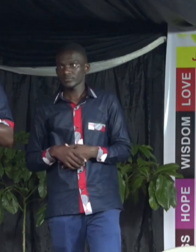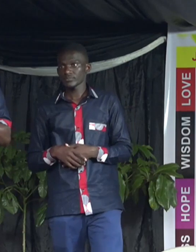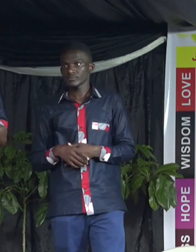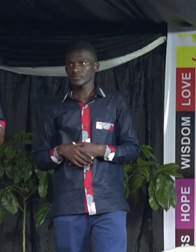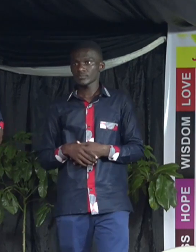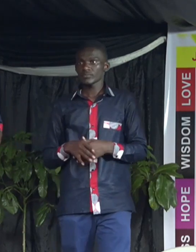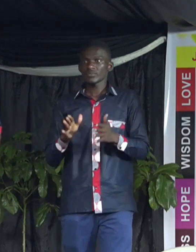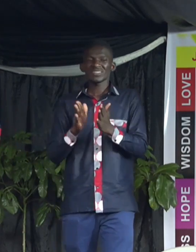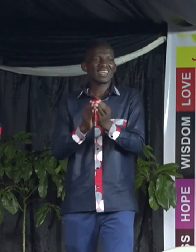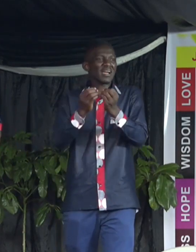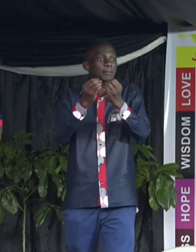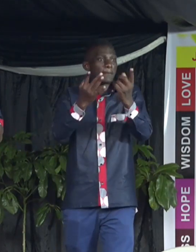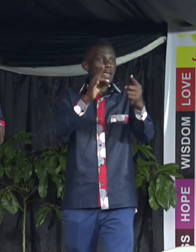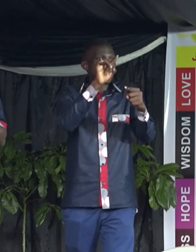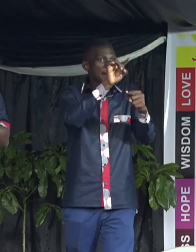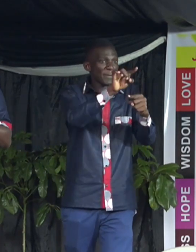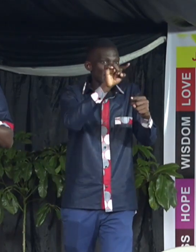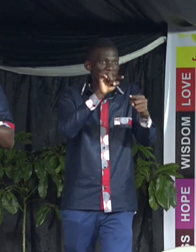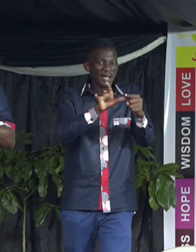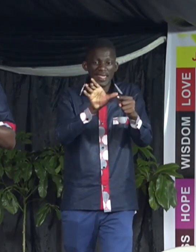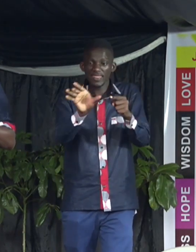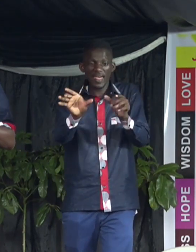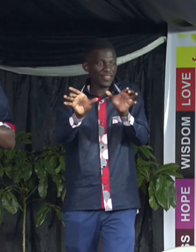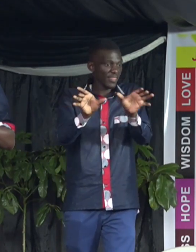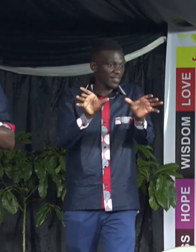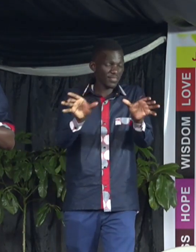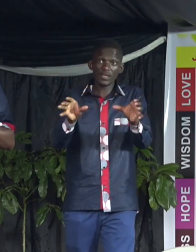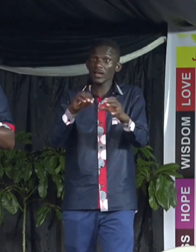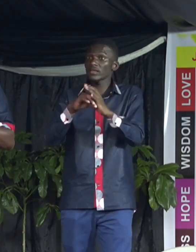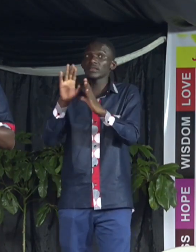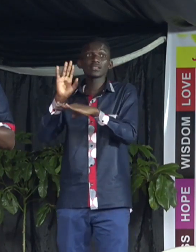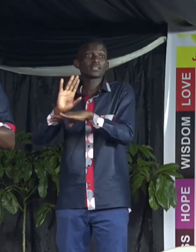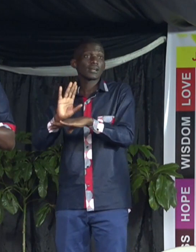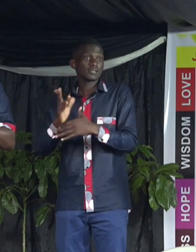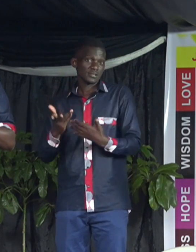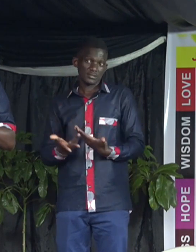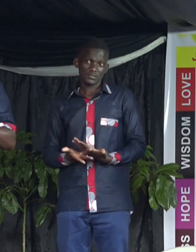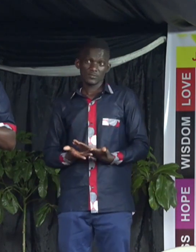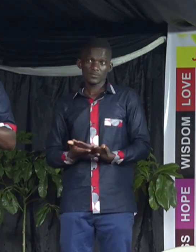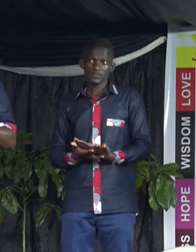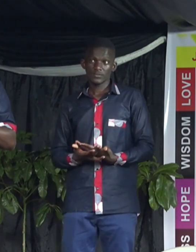There are a lot of factions in the church. Waliwo kweyawula yawula mukunje mu kanisa.